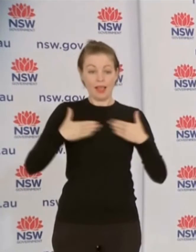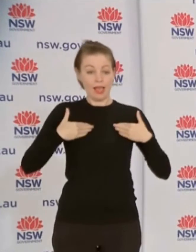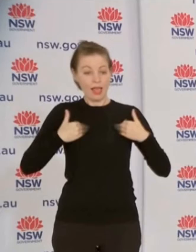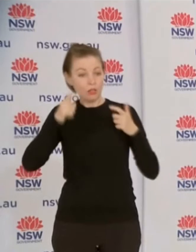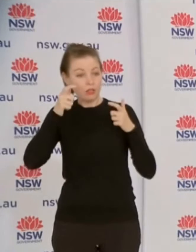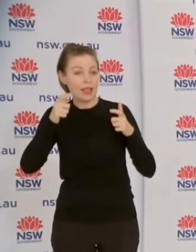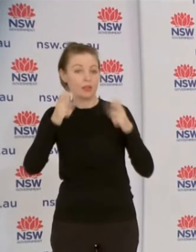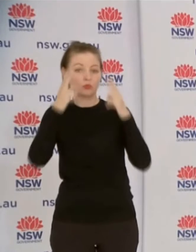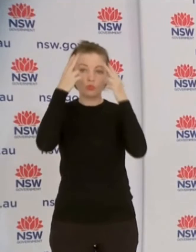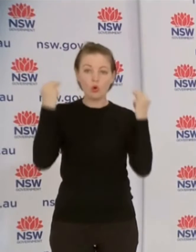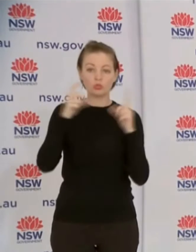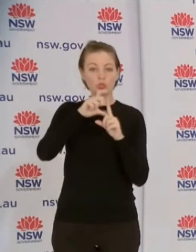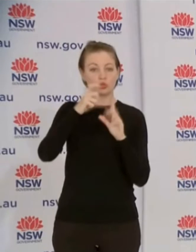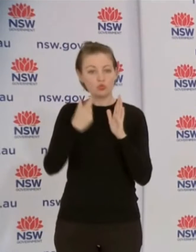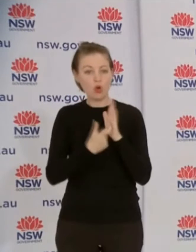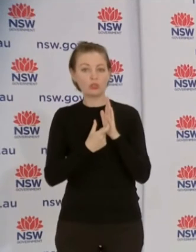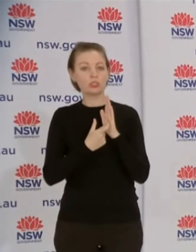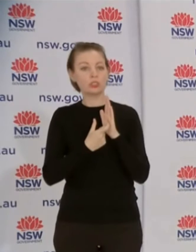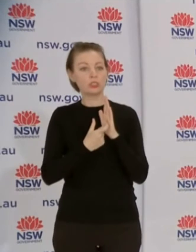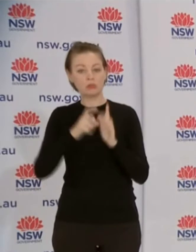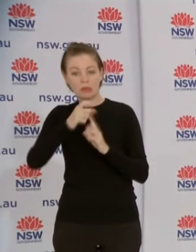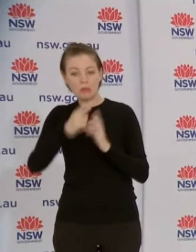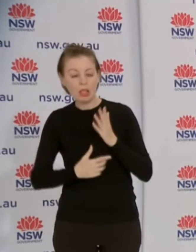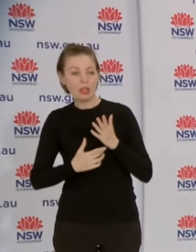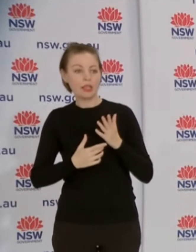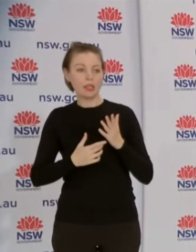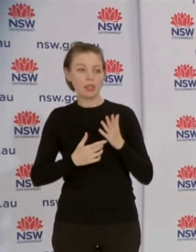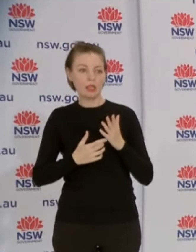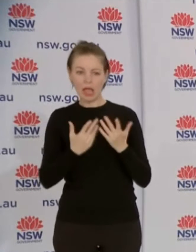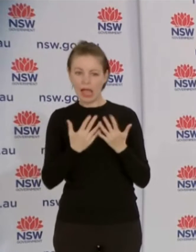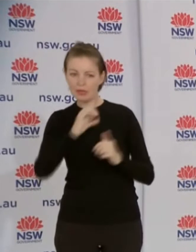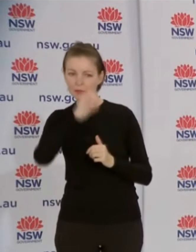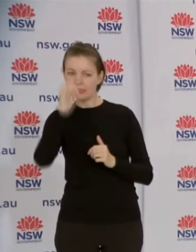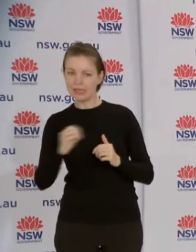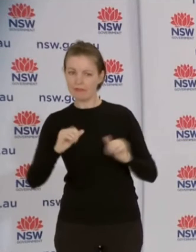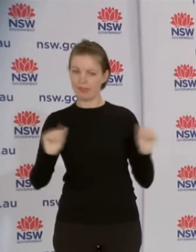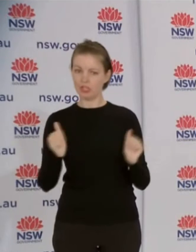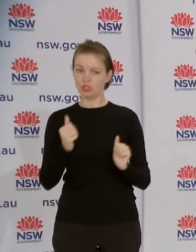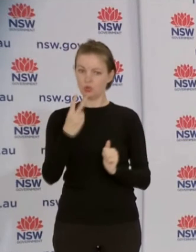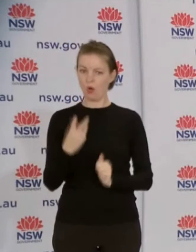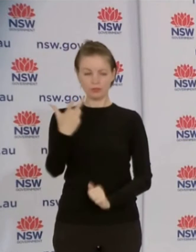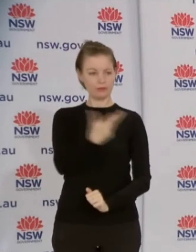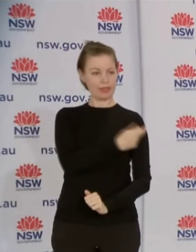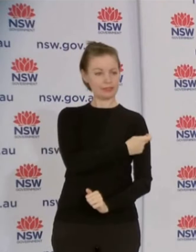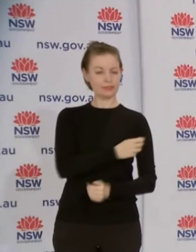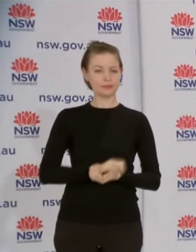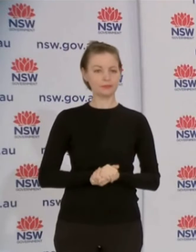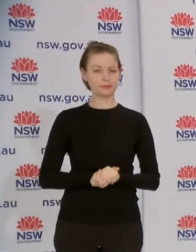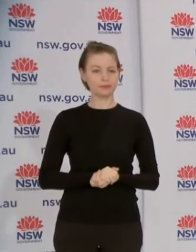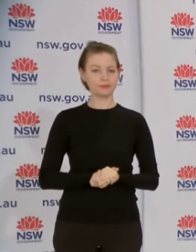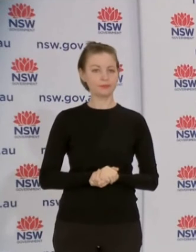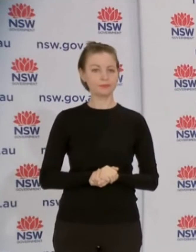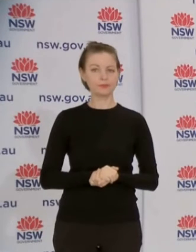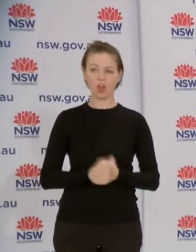like about opening up. But how is the vaccine looking for our frontline workers? I answered this question yesterday, but the